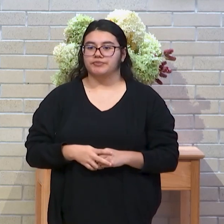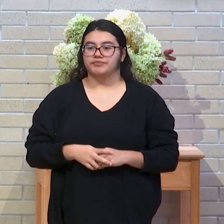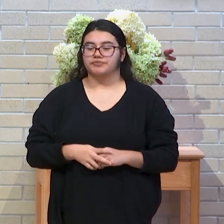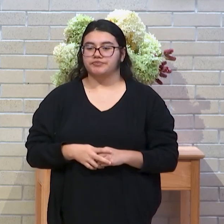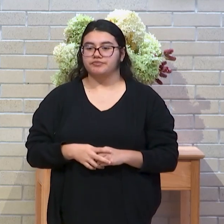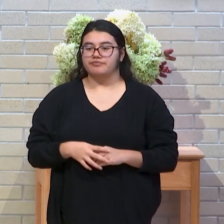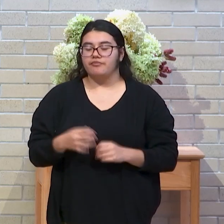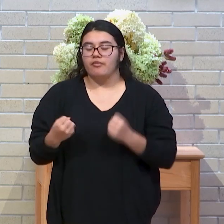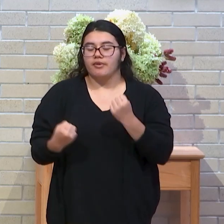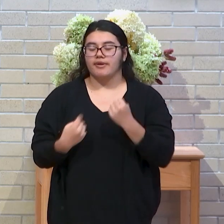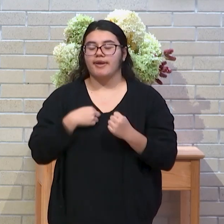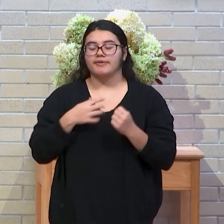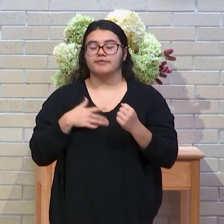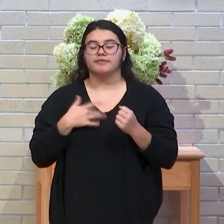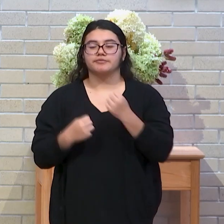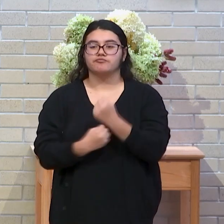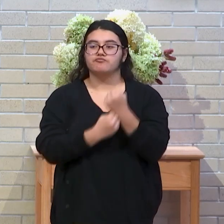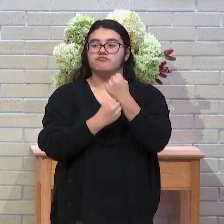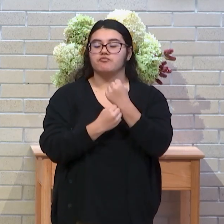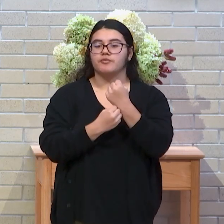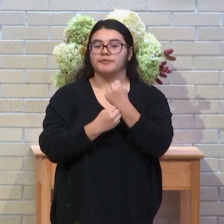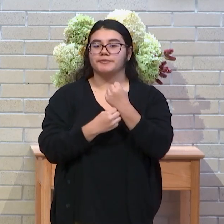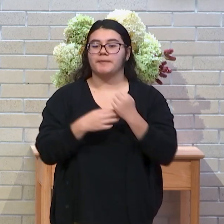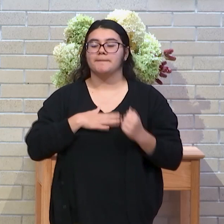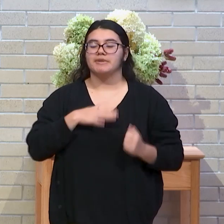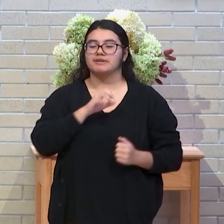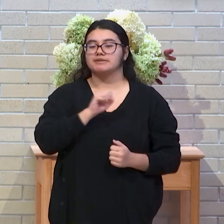The balance of the challenges of SST and the support that I